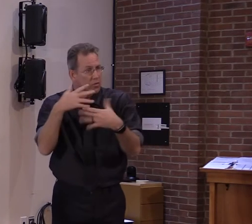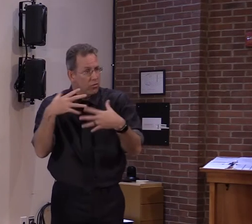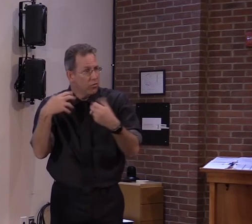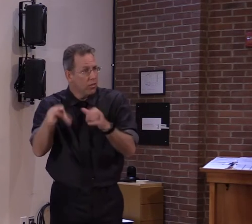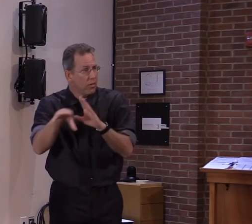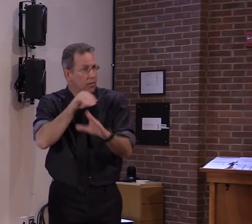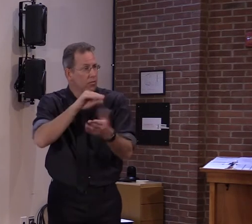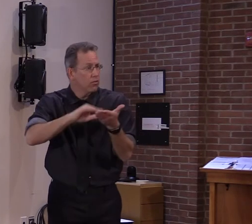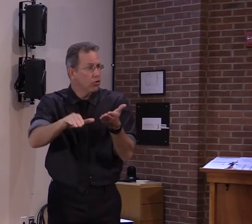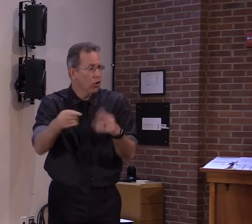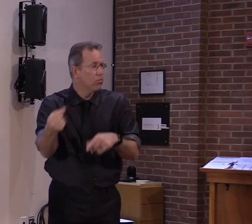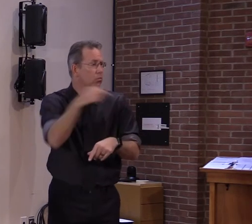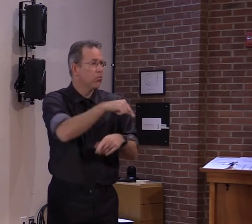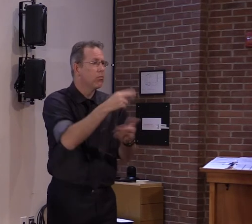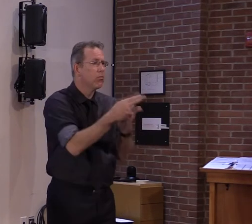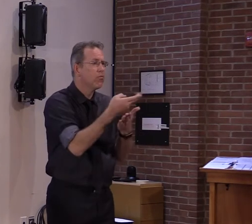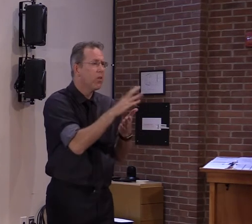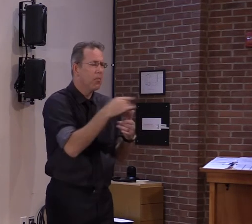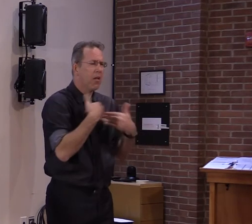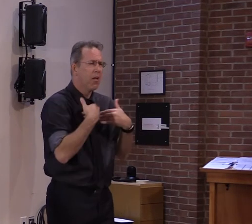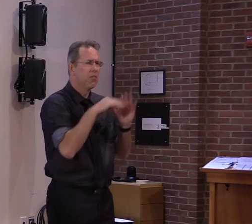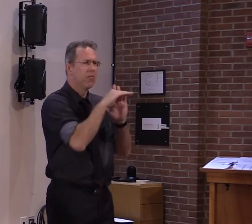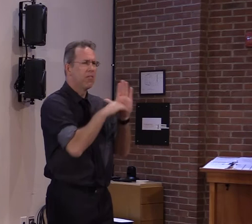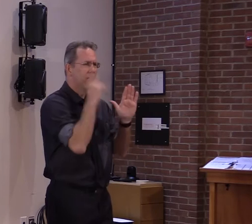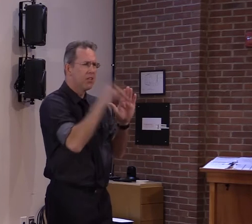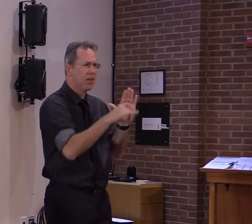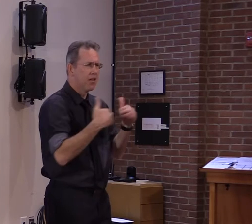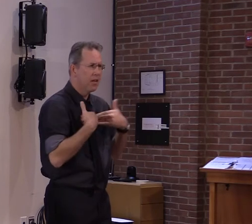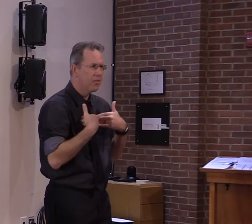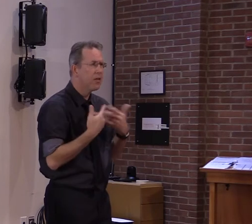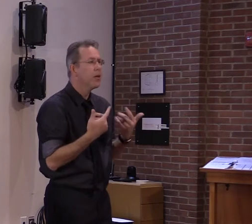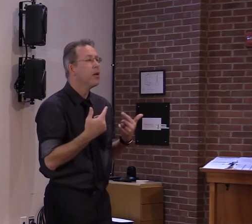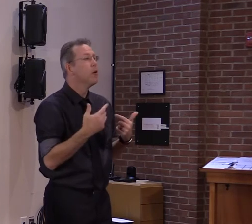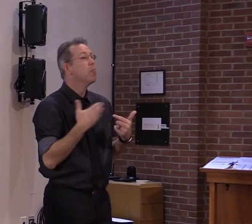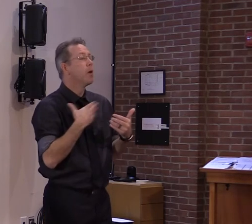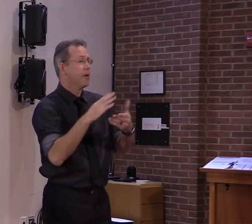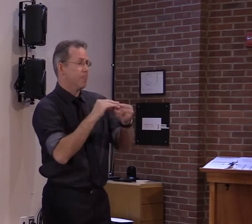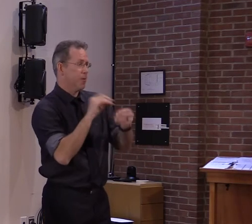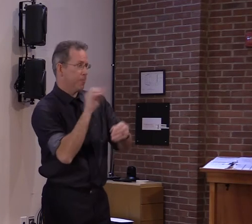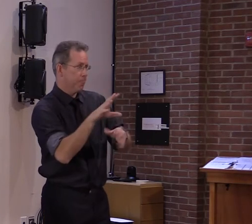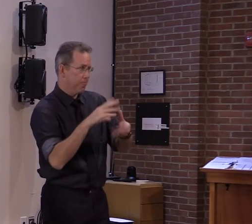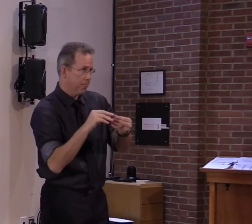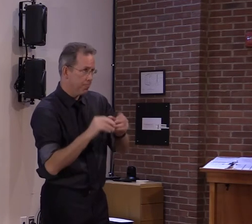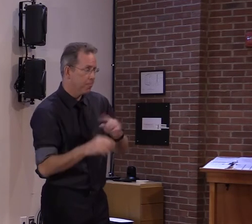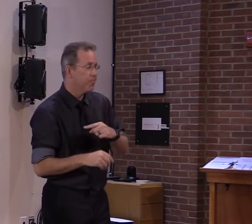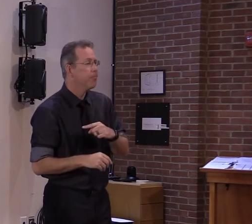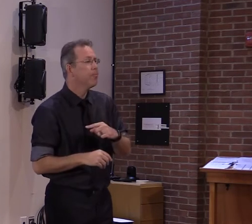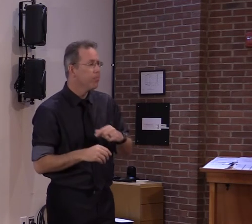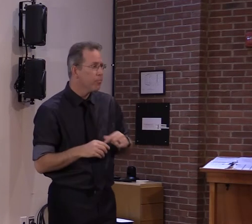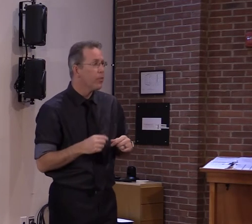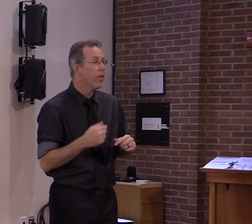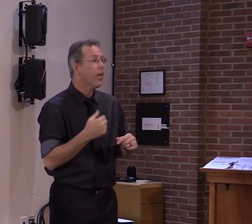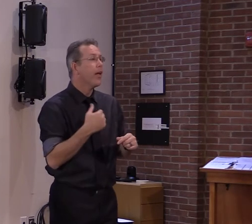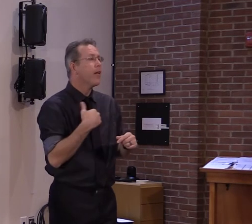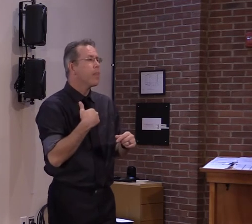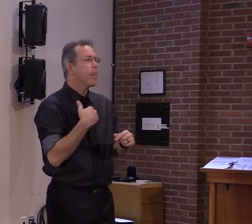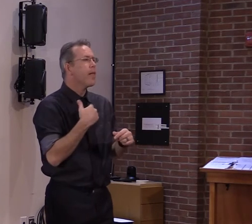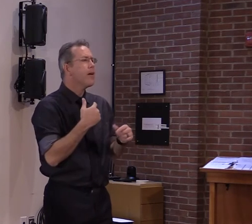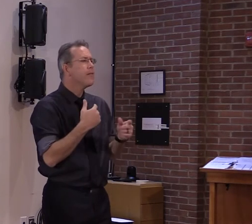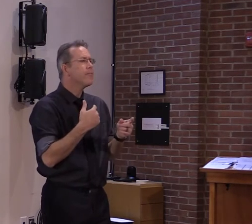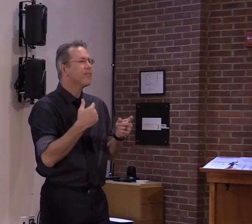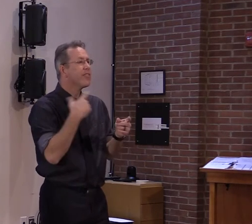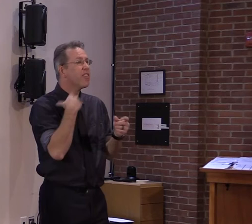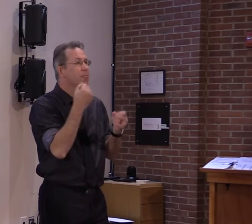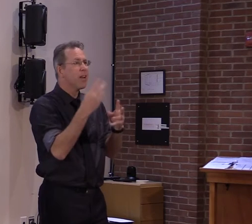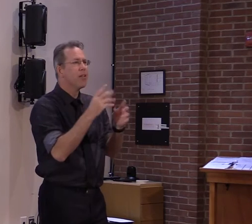into, it's not directly related to your question. We do have a backlog of patients trying to leave the hospitals to go back